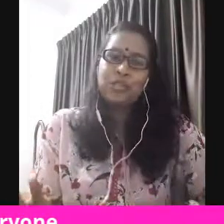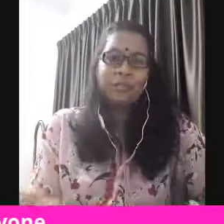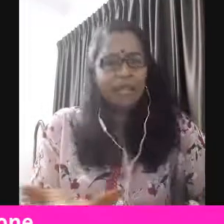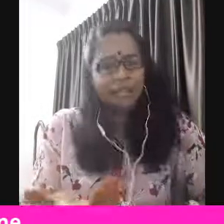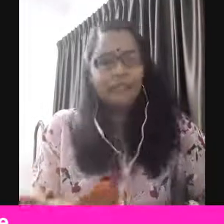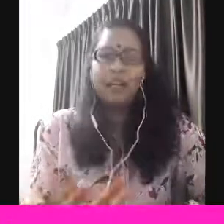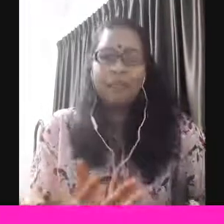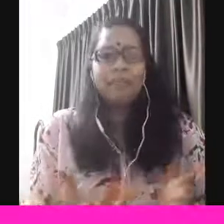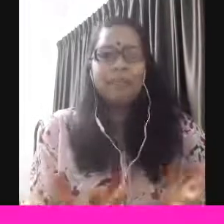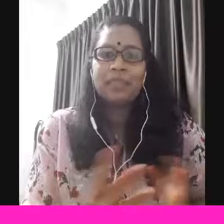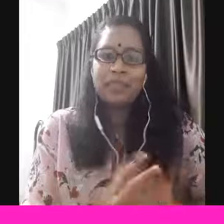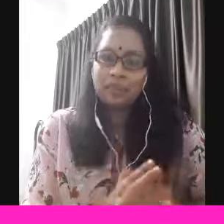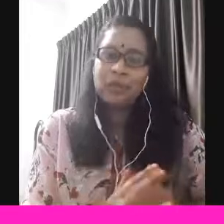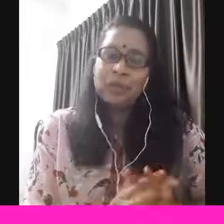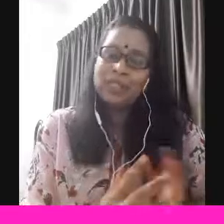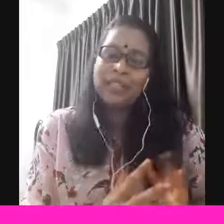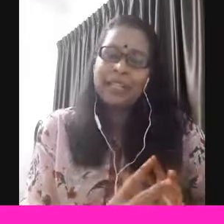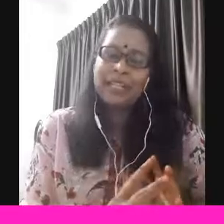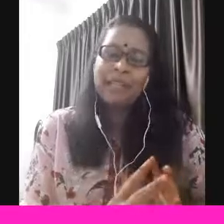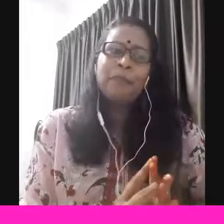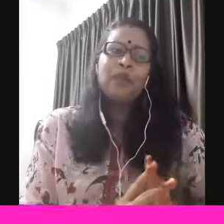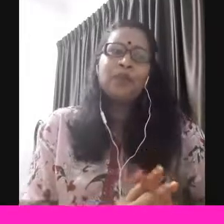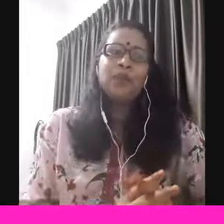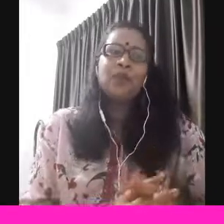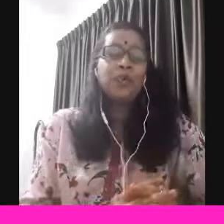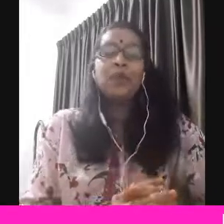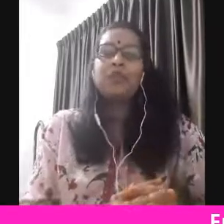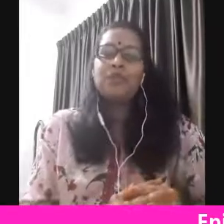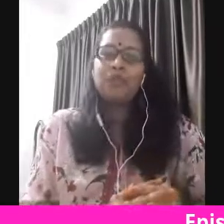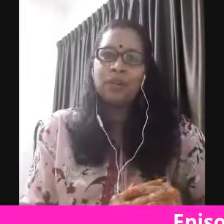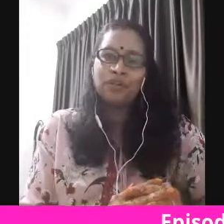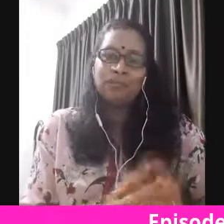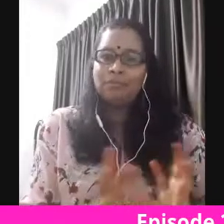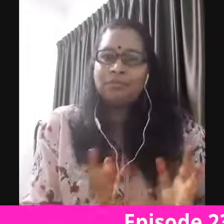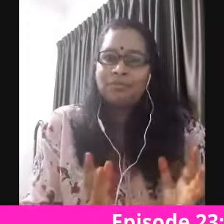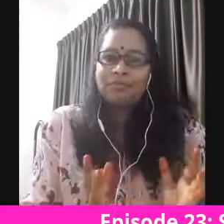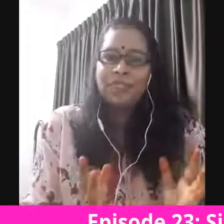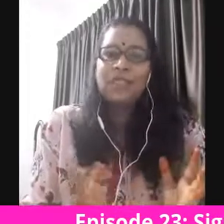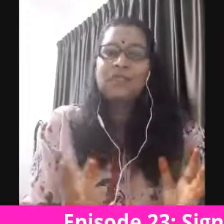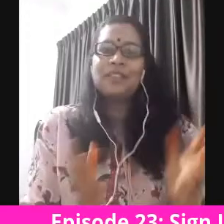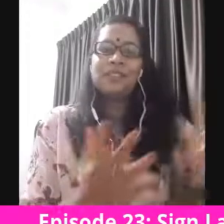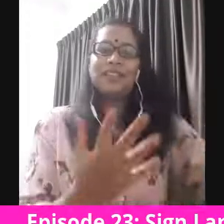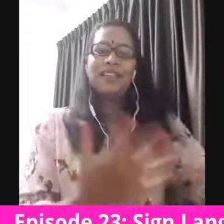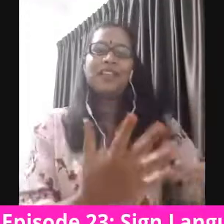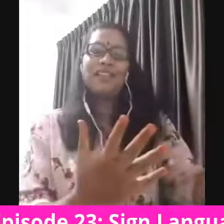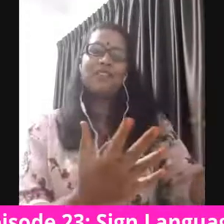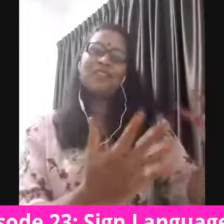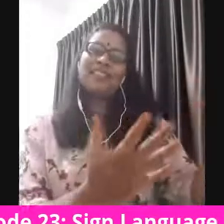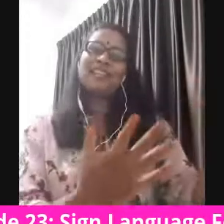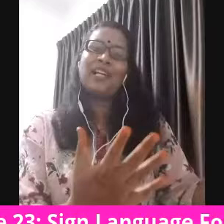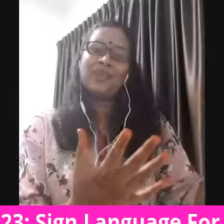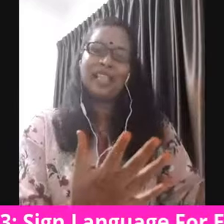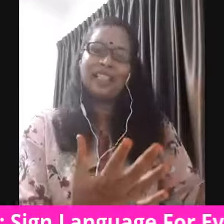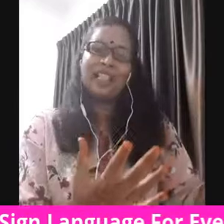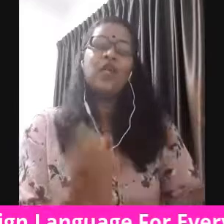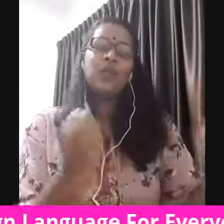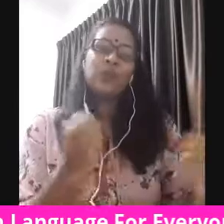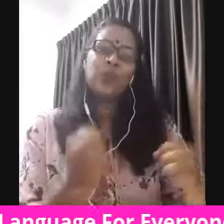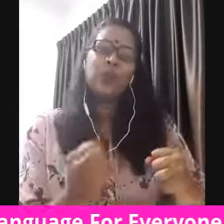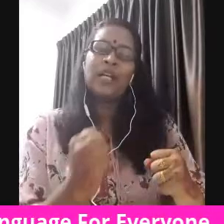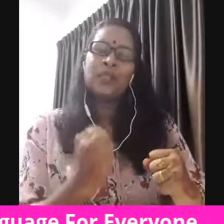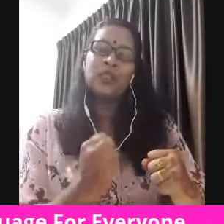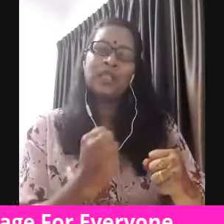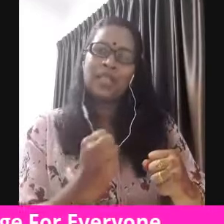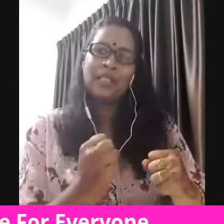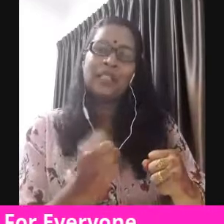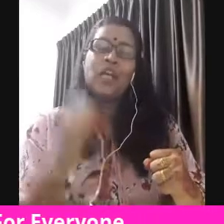Down syndrome and Yeah. students like that. So I don't want to for just leave sign language like that.